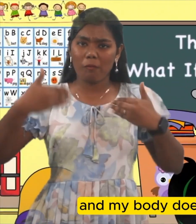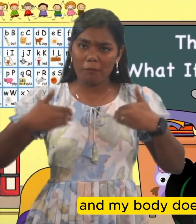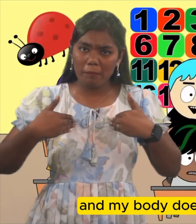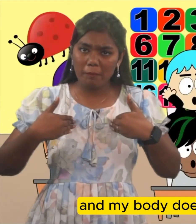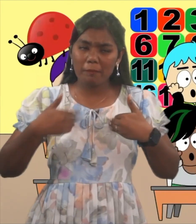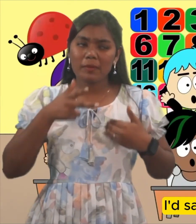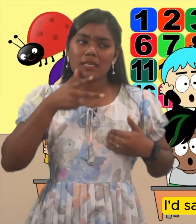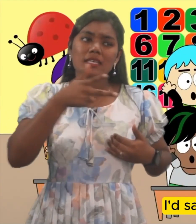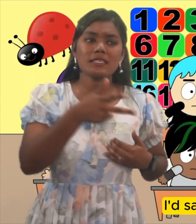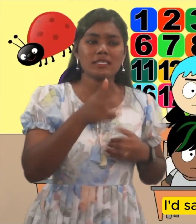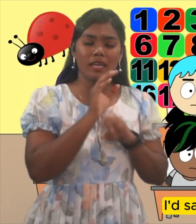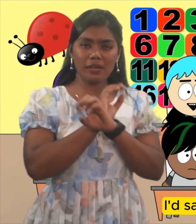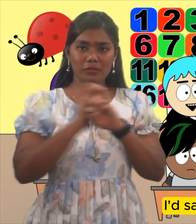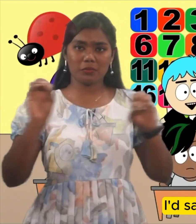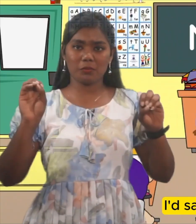I'd say no.